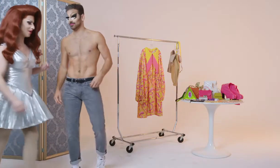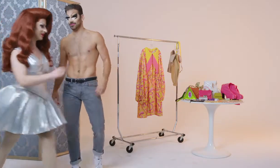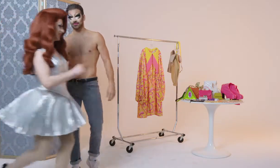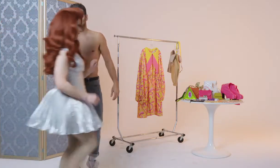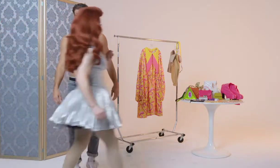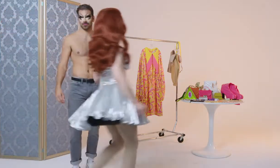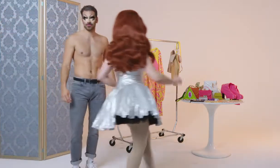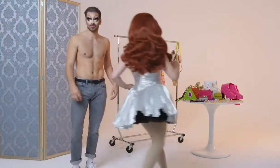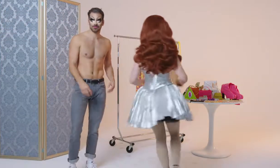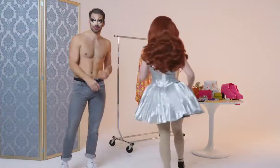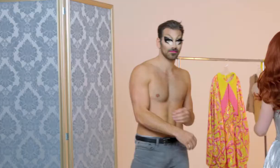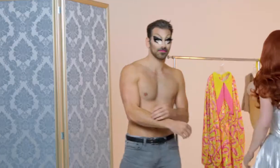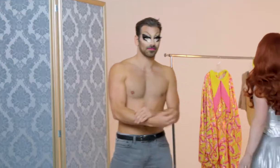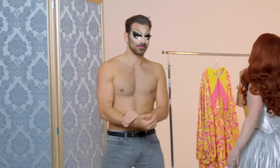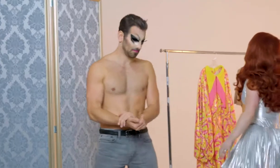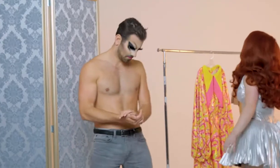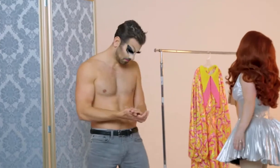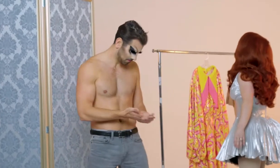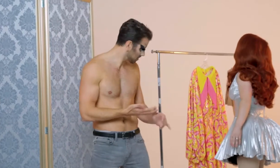I'm gonna get your body.